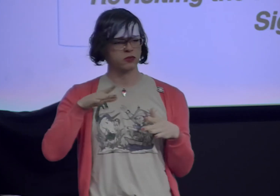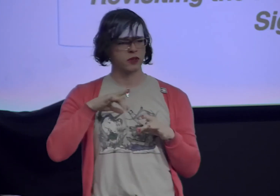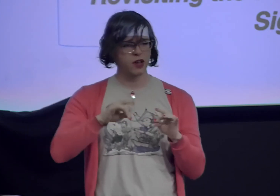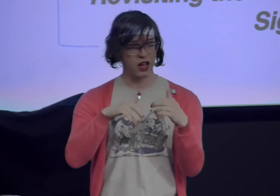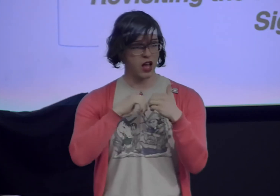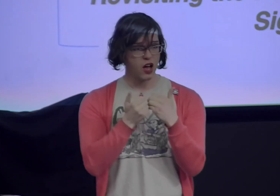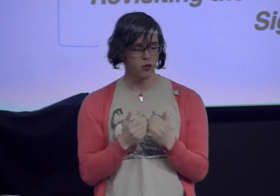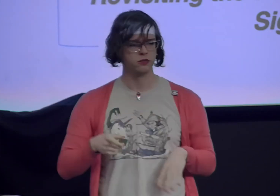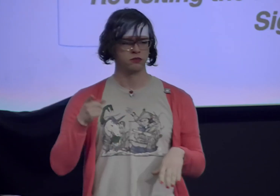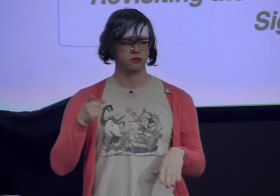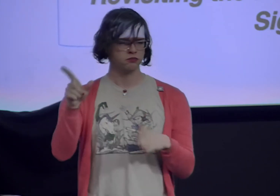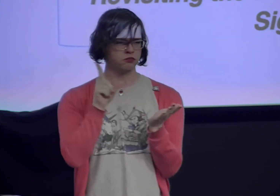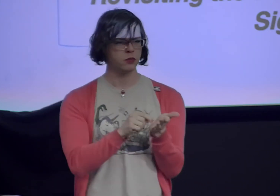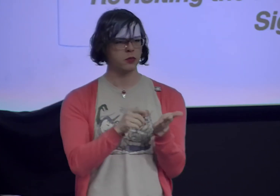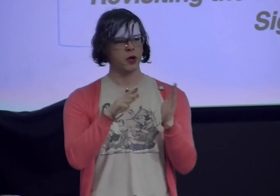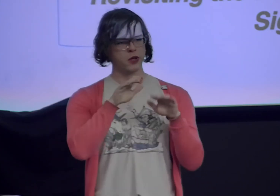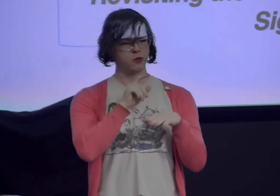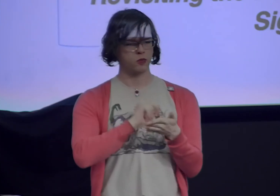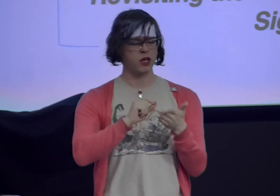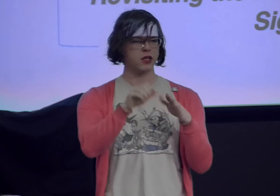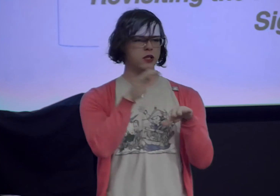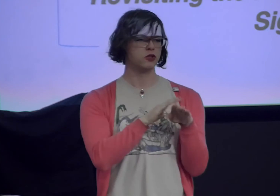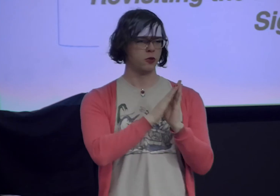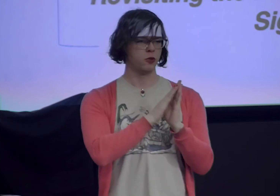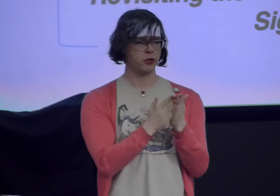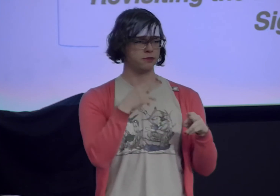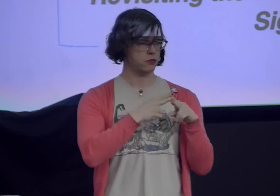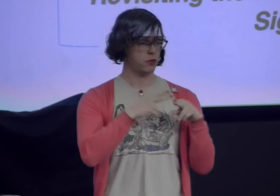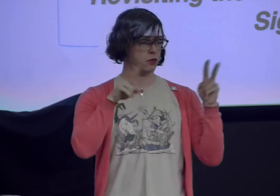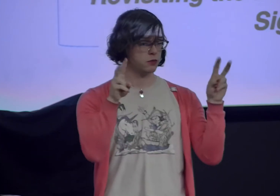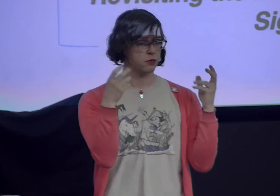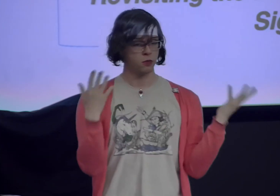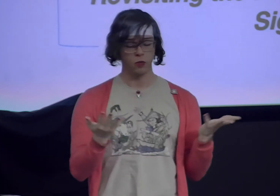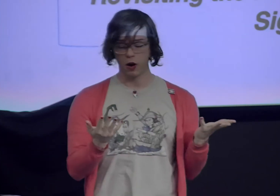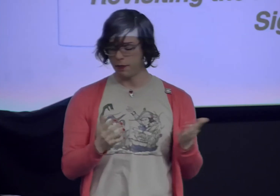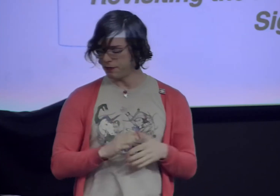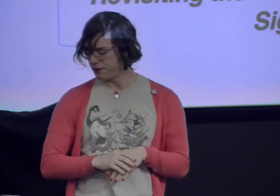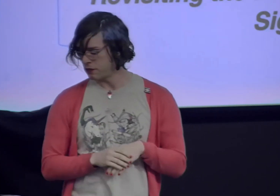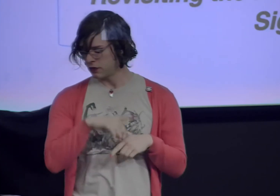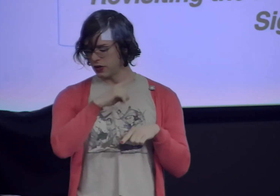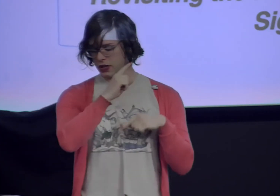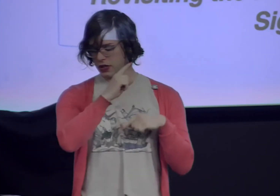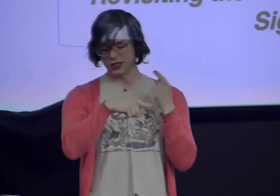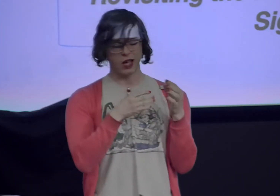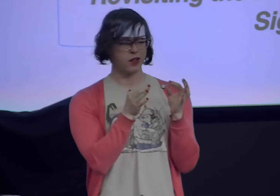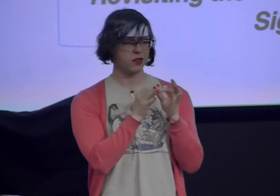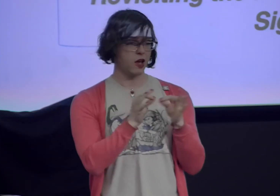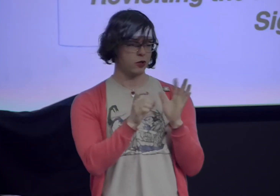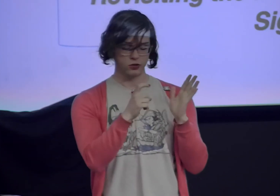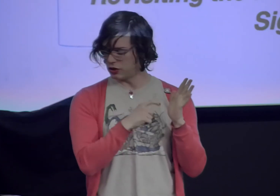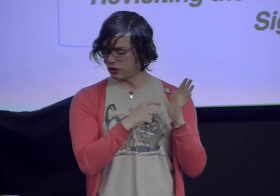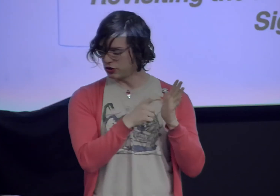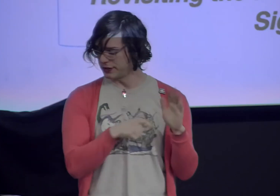body. He shared his findings through his book titled Sign Language